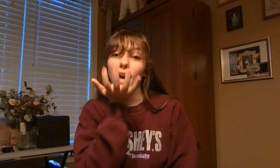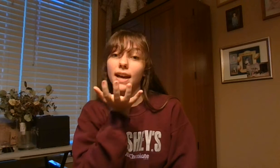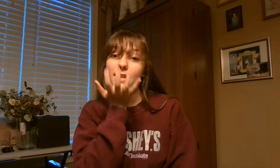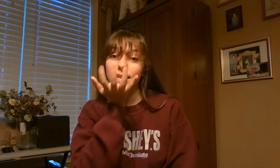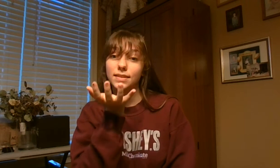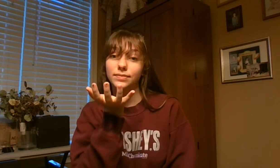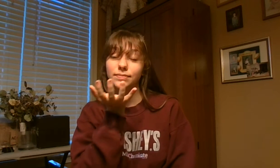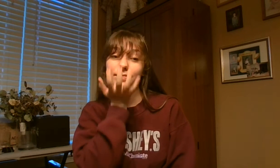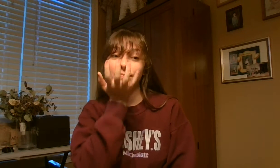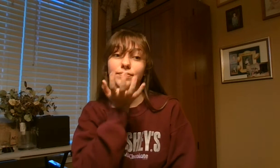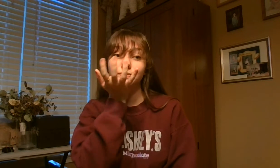grass,